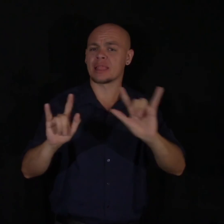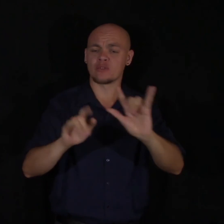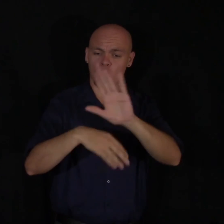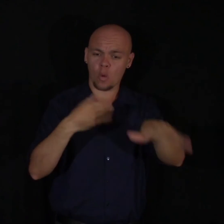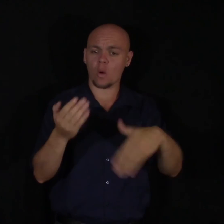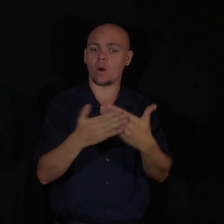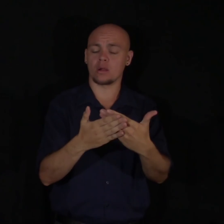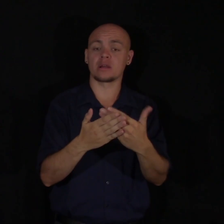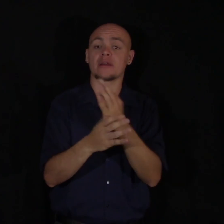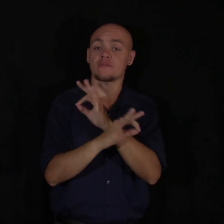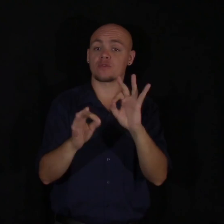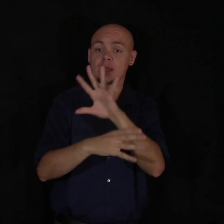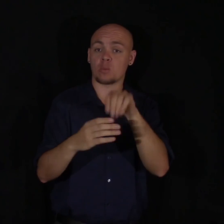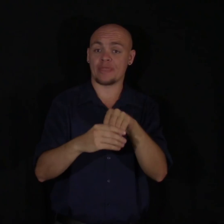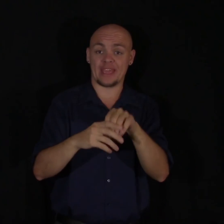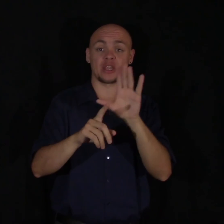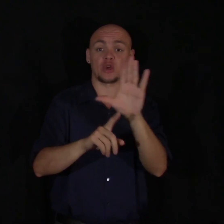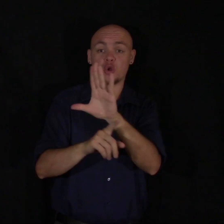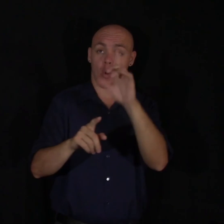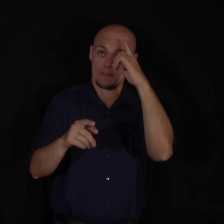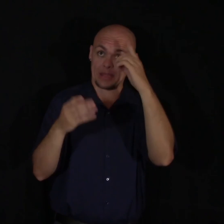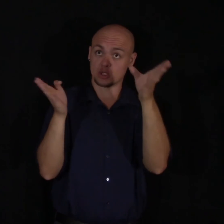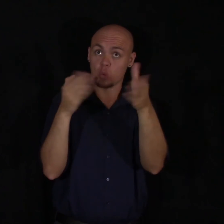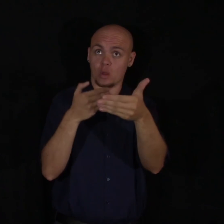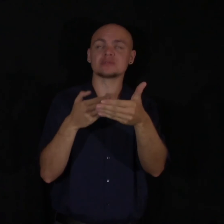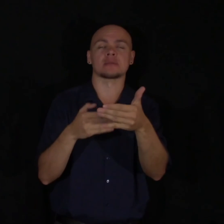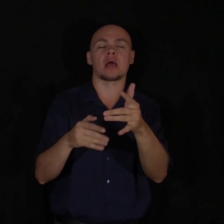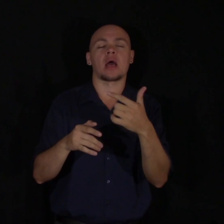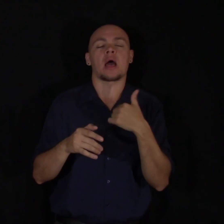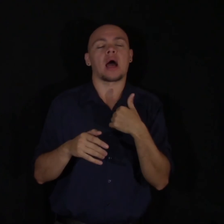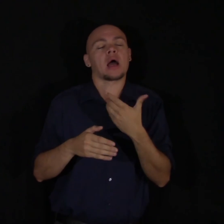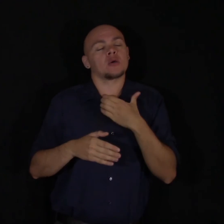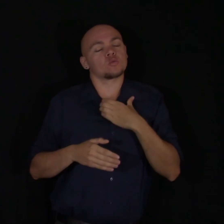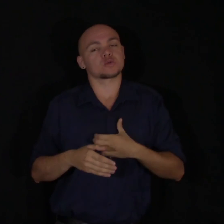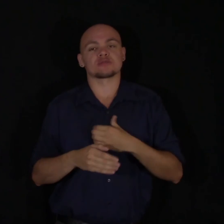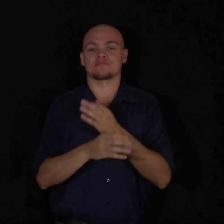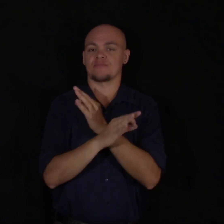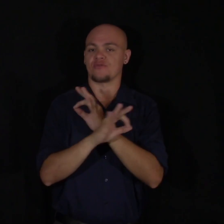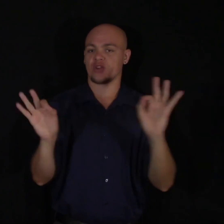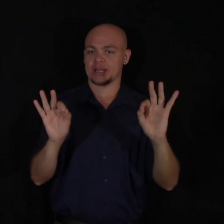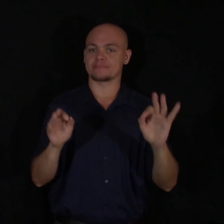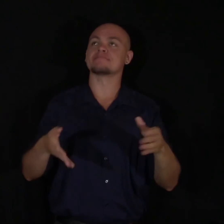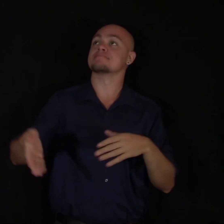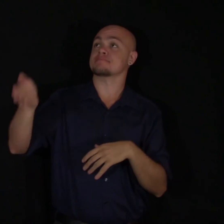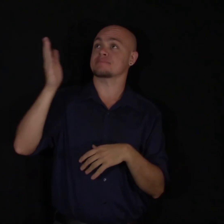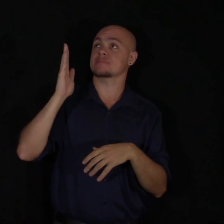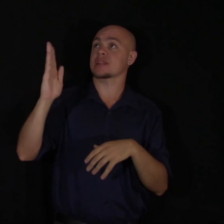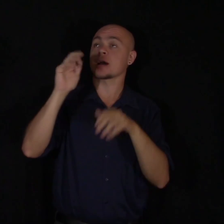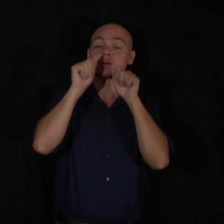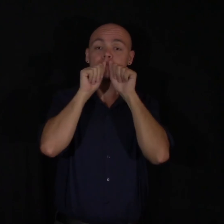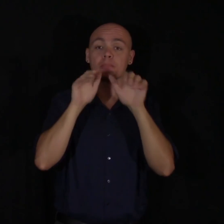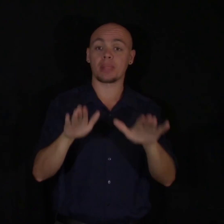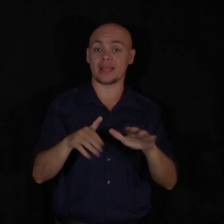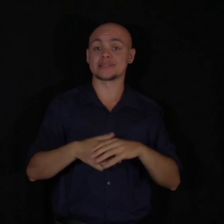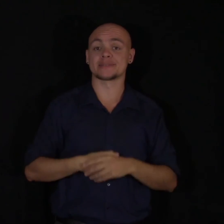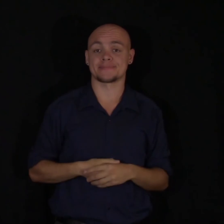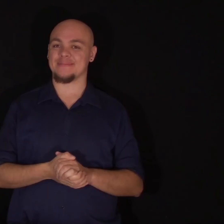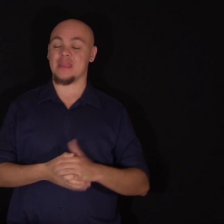wish you freedom within these walls. God bless.